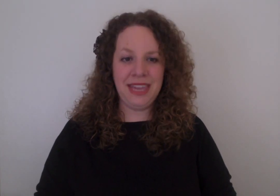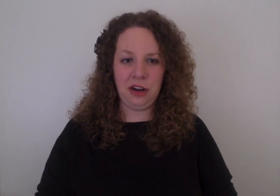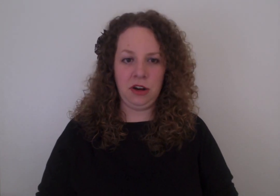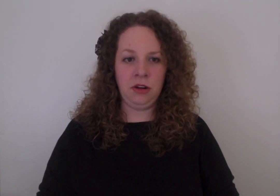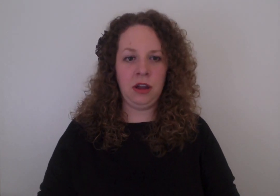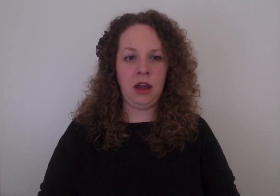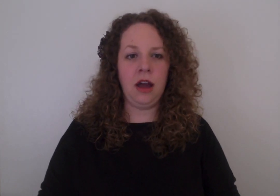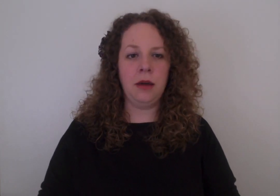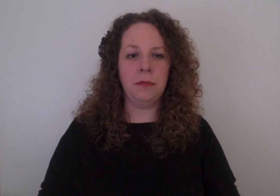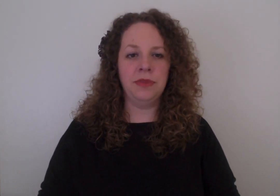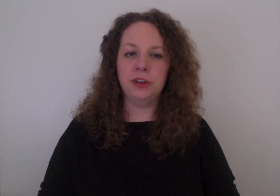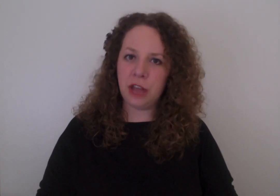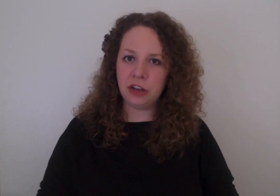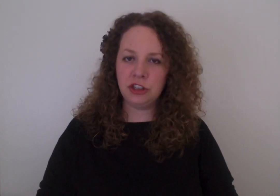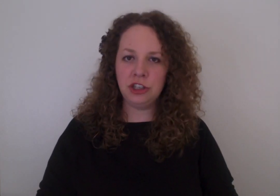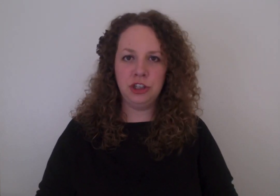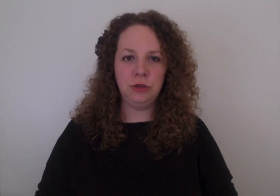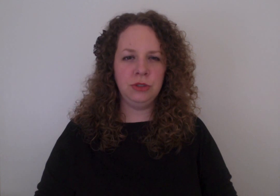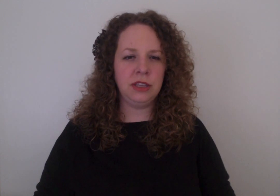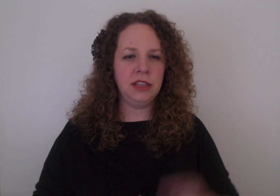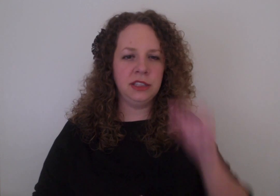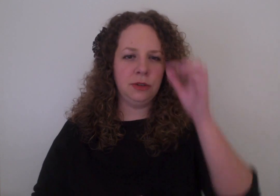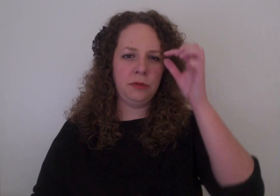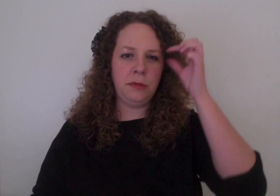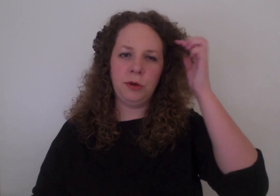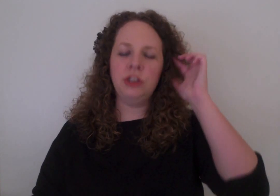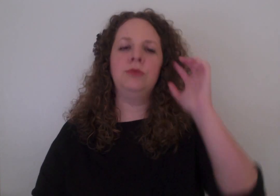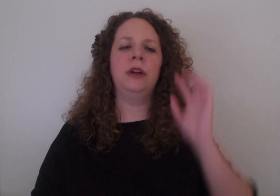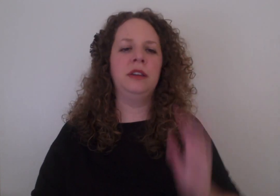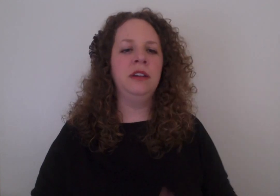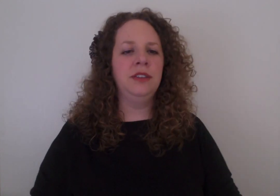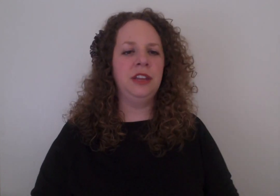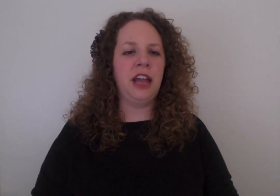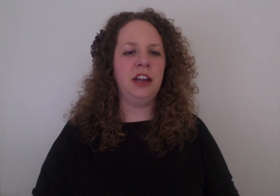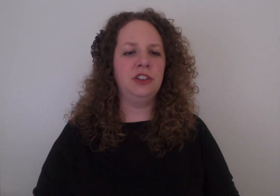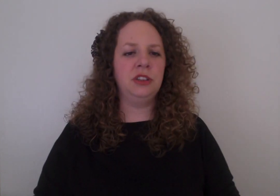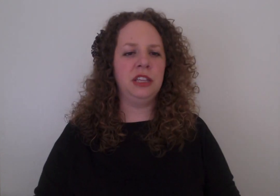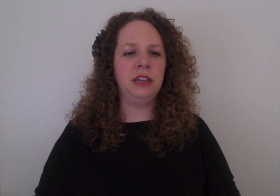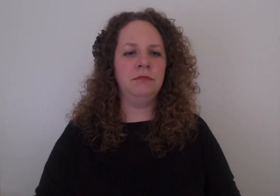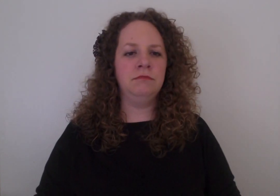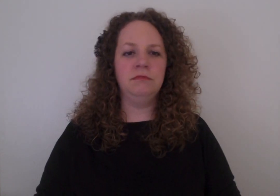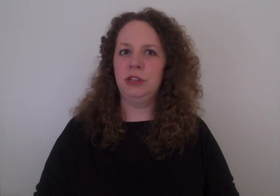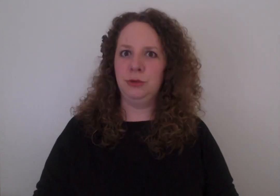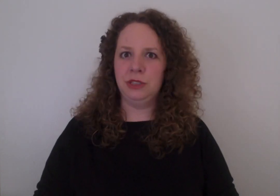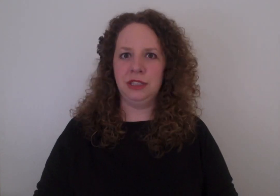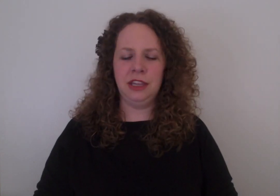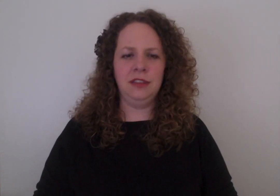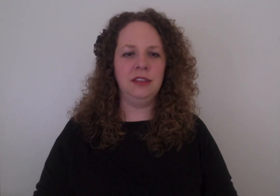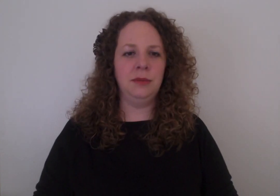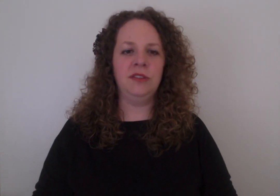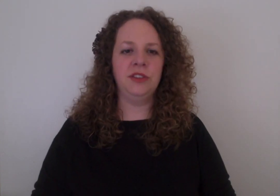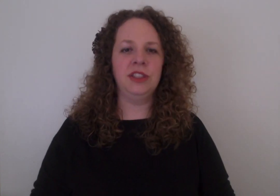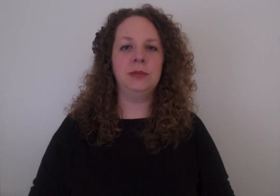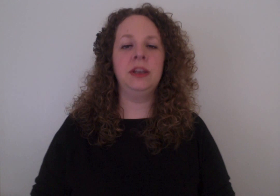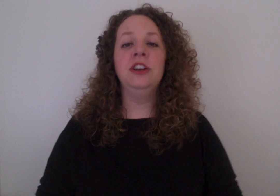appear. There's actually two signs. I don't remember which one that it actually uses in the book for this one. So